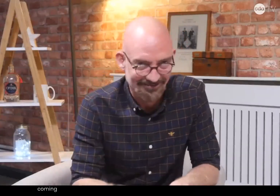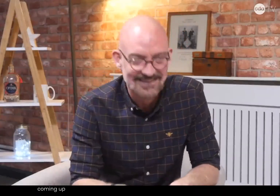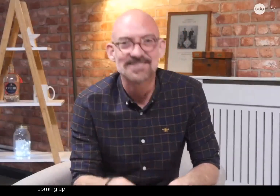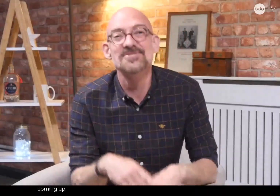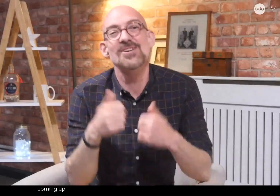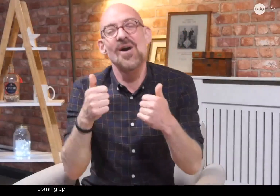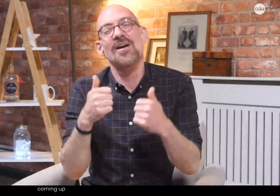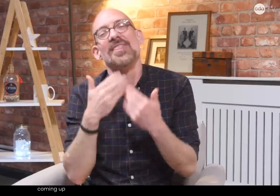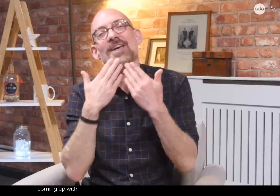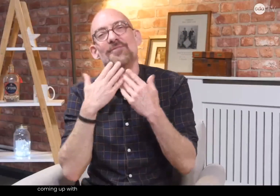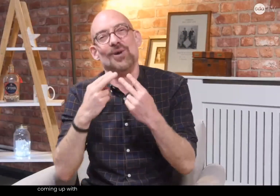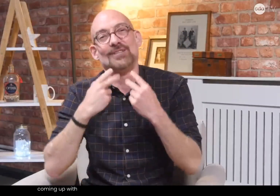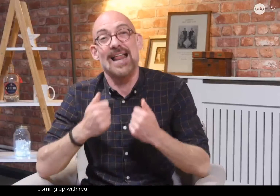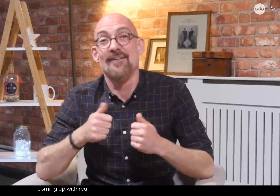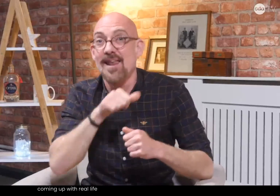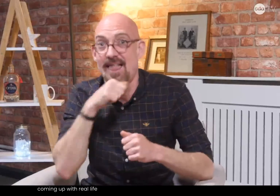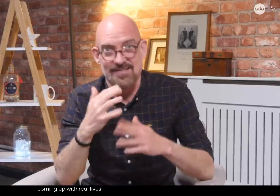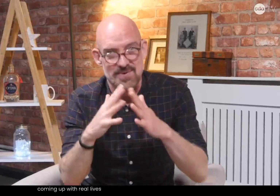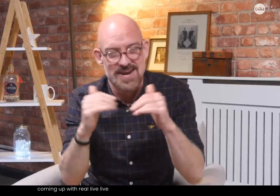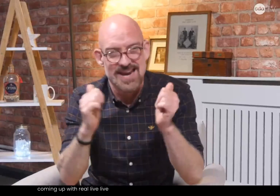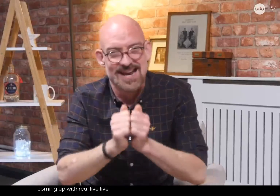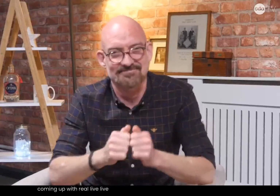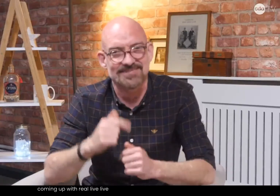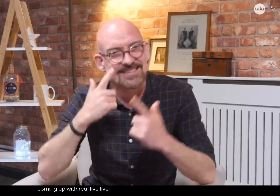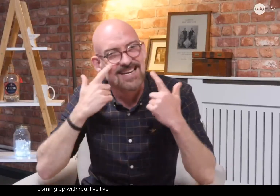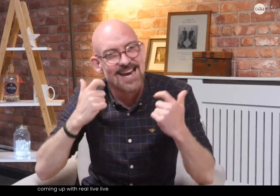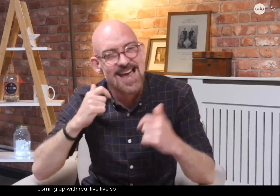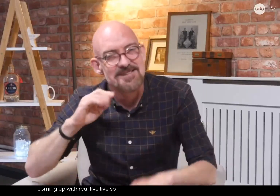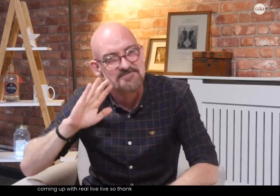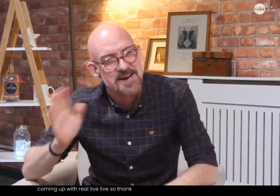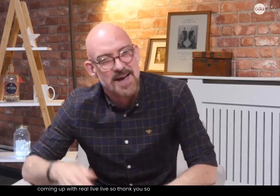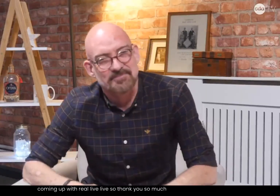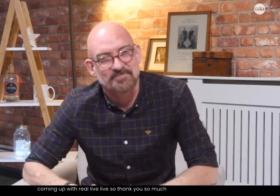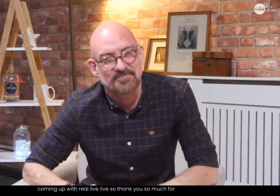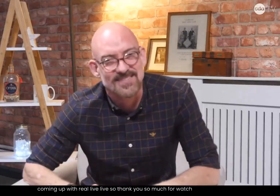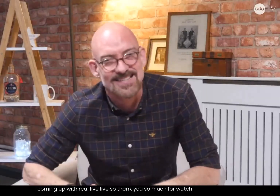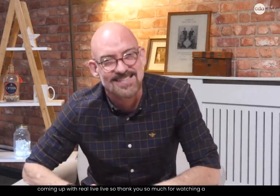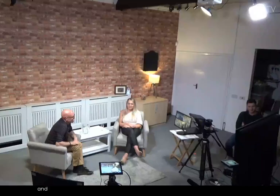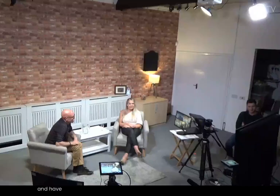Real Lives Live. So thank you so much for watching and have a lovely evening. Take care.